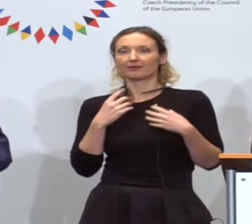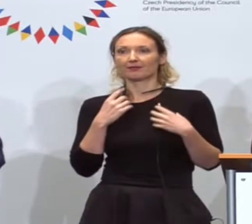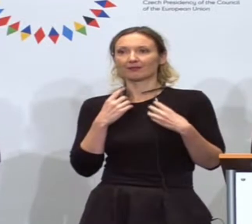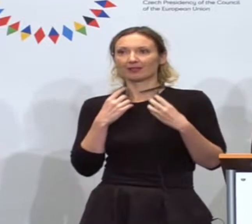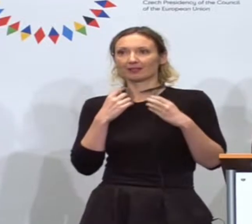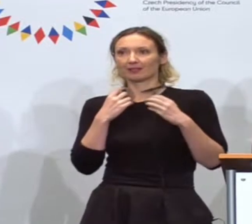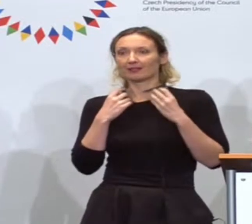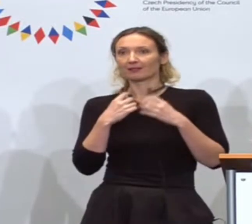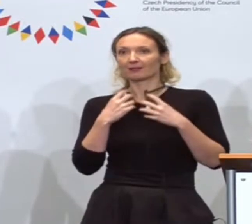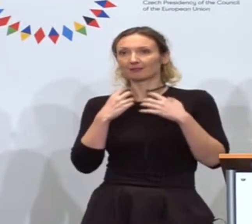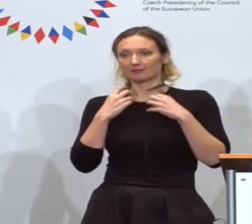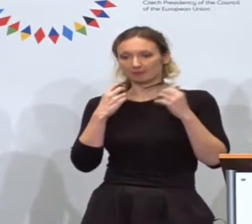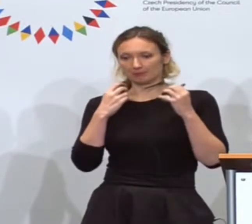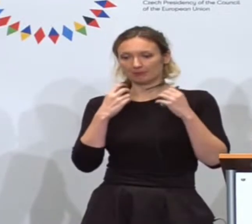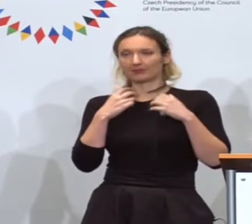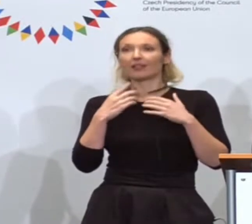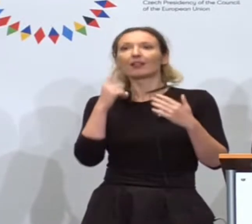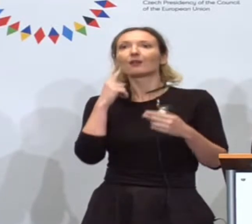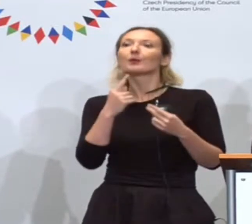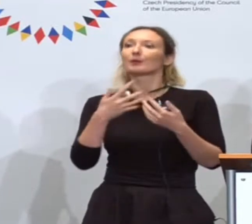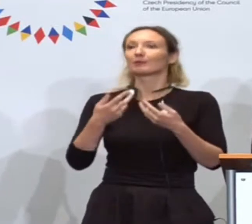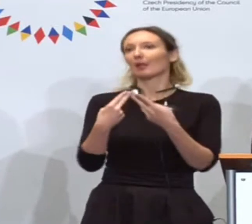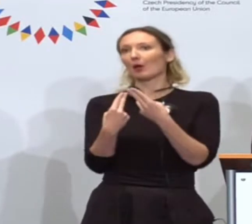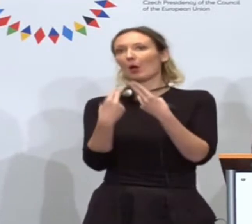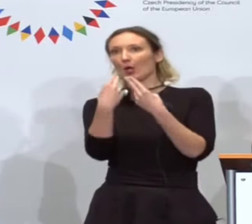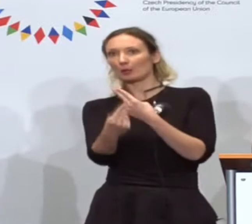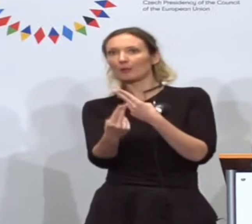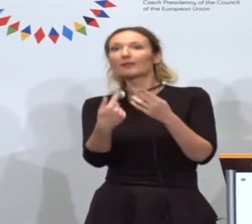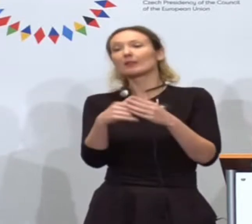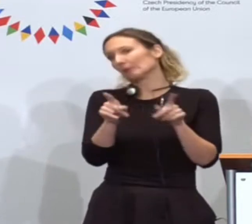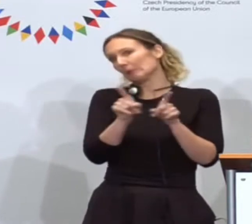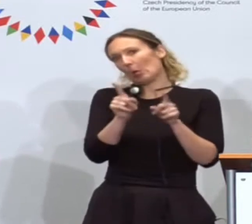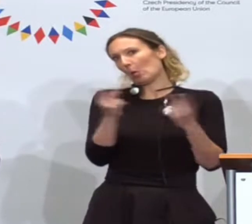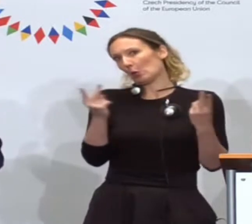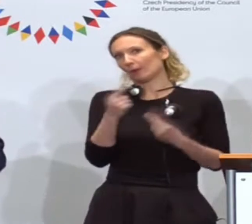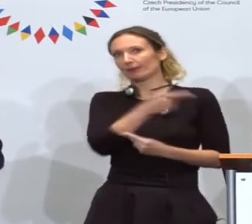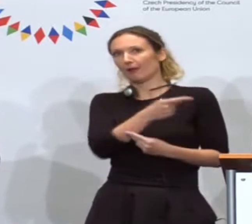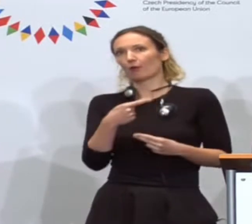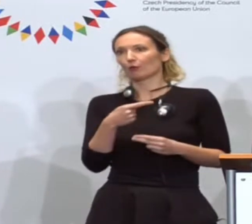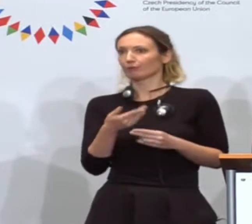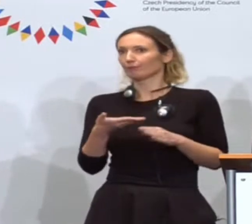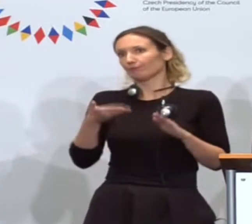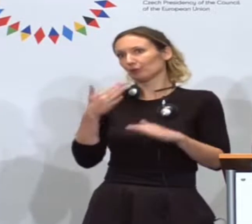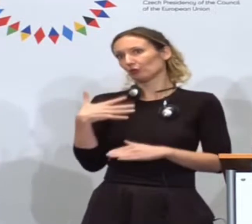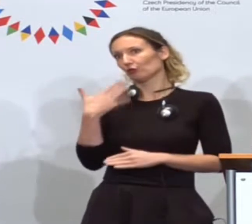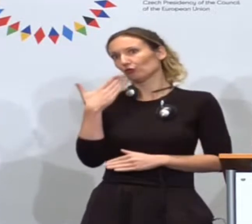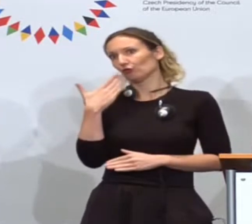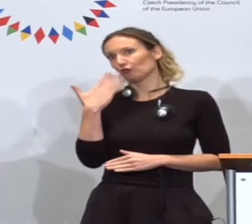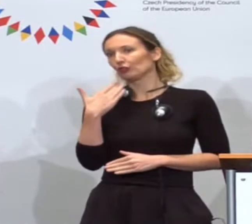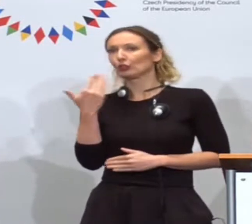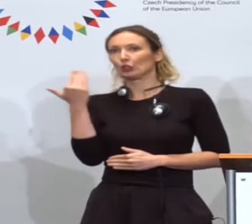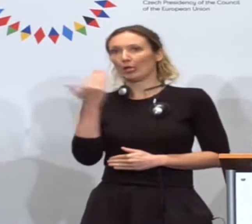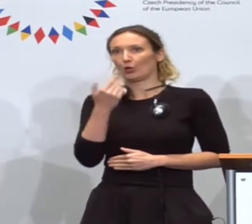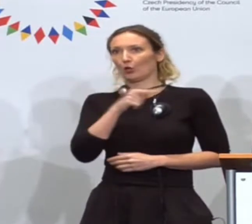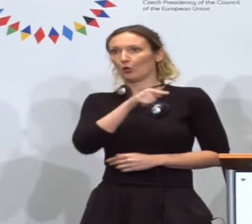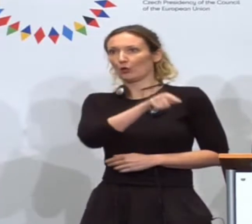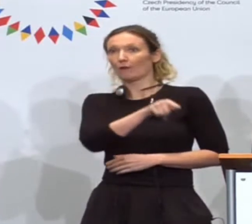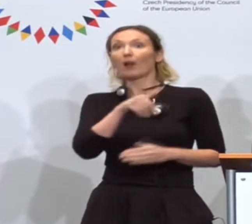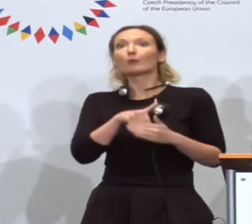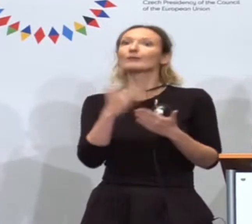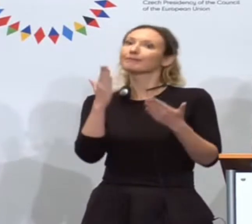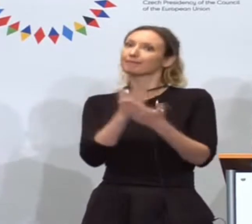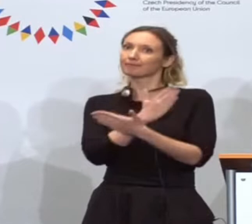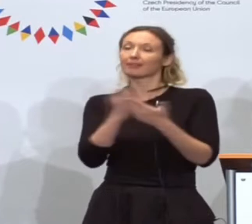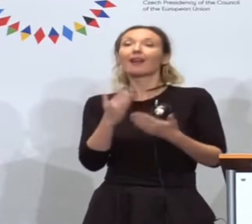Well, my answer goes more or less in the same way, in the same direction. You have to make the difference between the